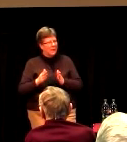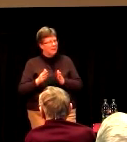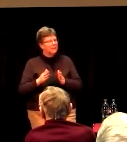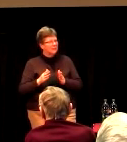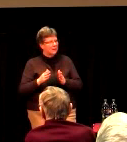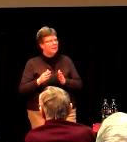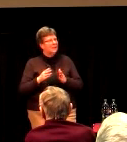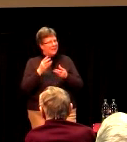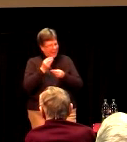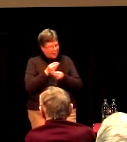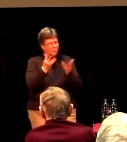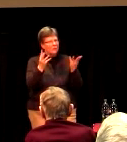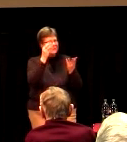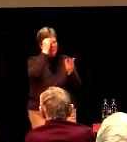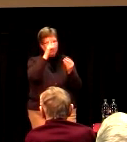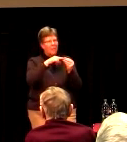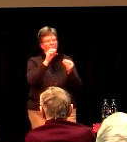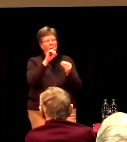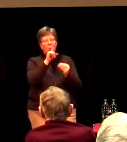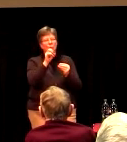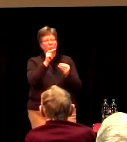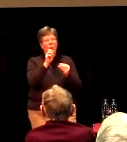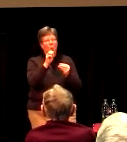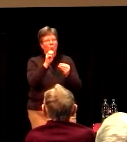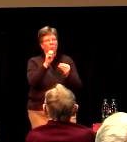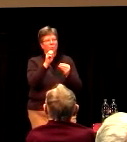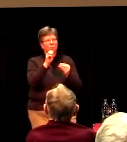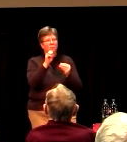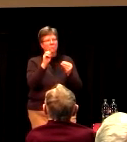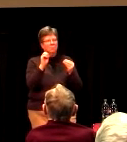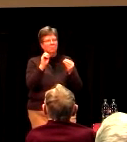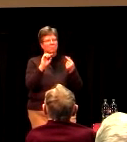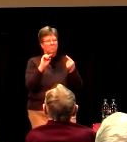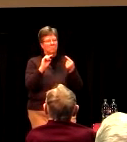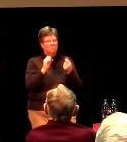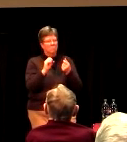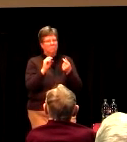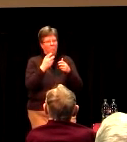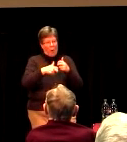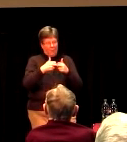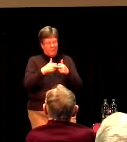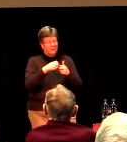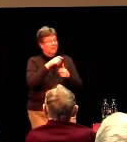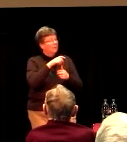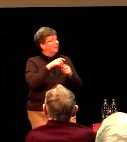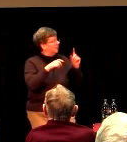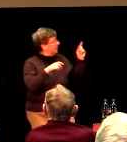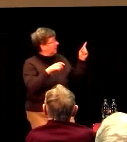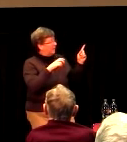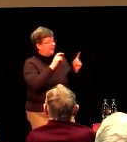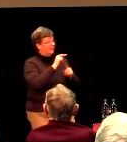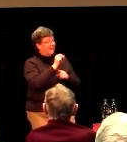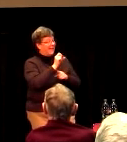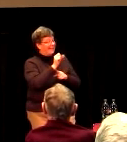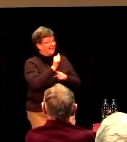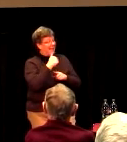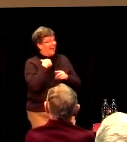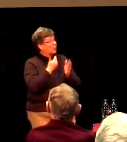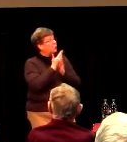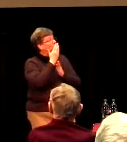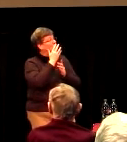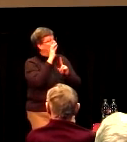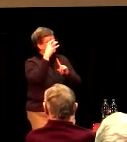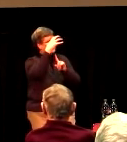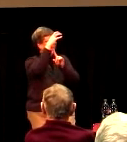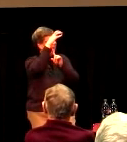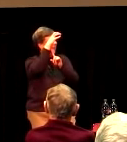ozone-depleting substances. And in 2018, NASA had a new satellite that